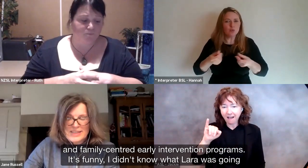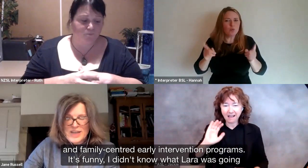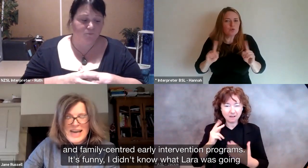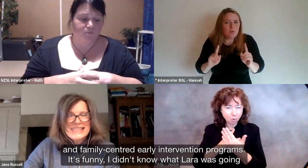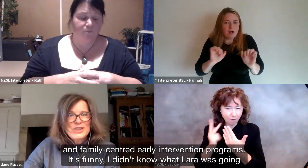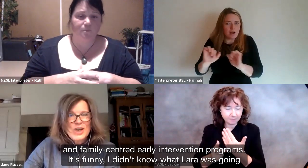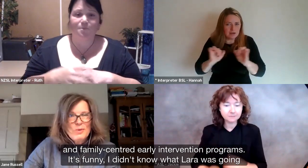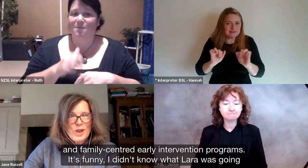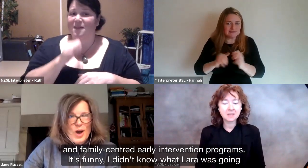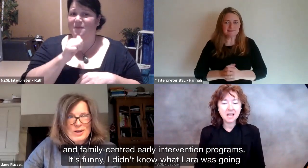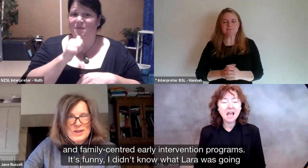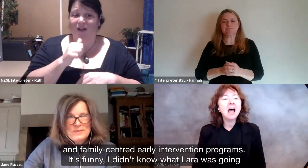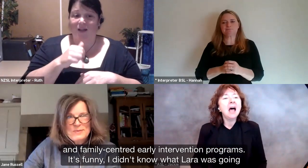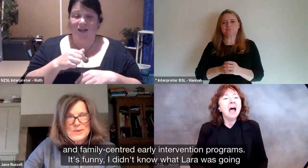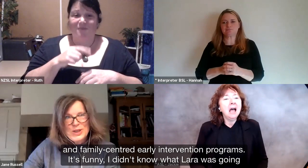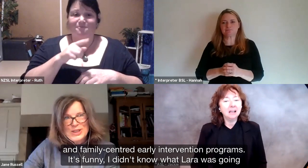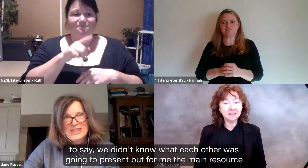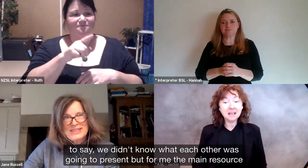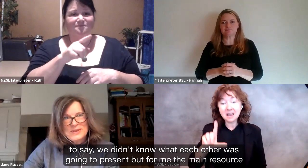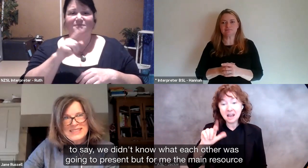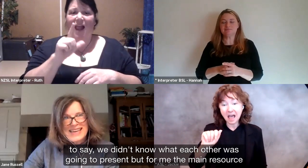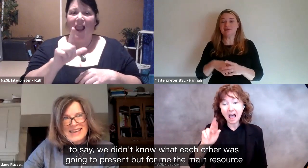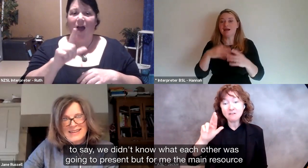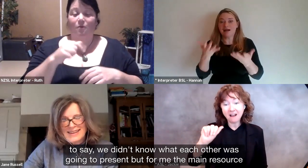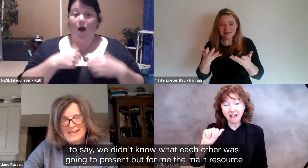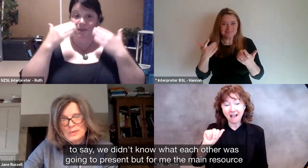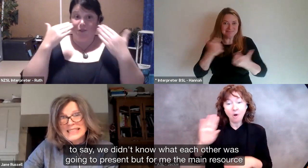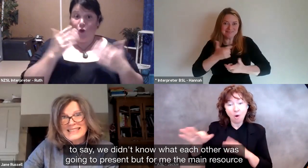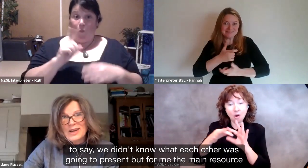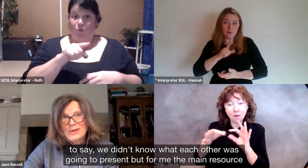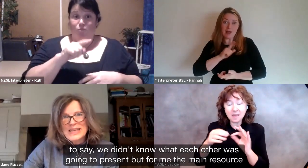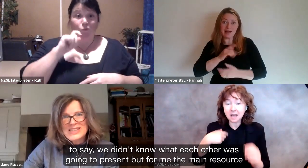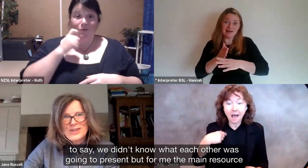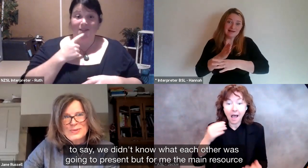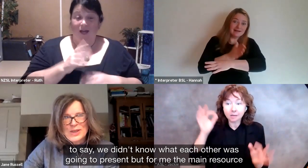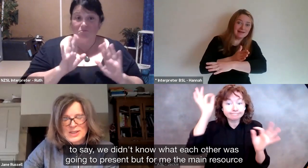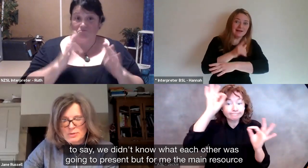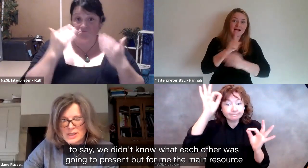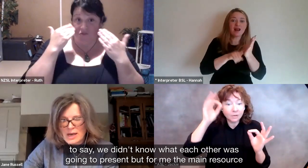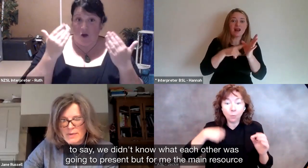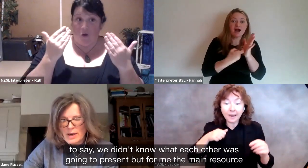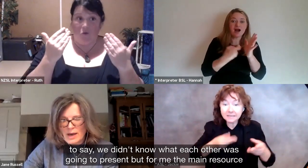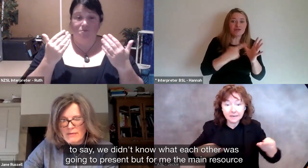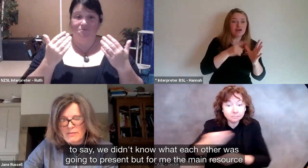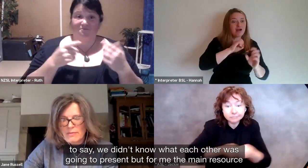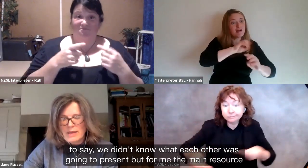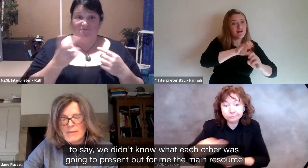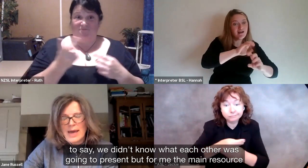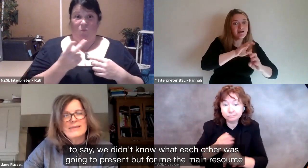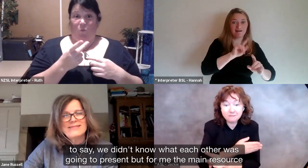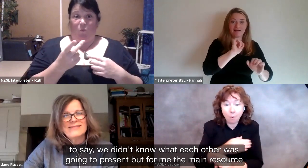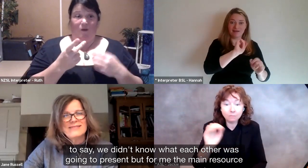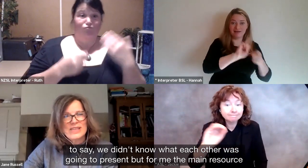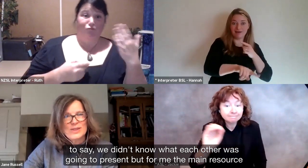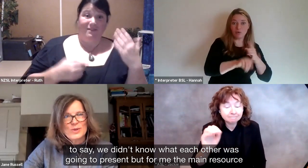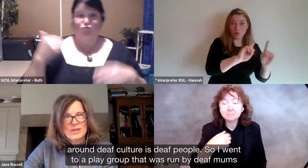It's funny, I didn't know what Laura was going to say. We didn't know what each other was going to present. But for me, the